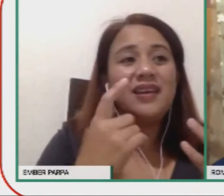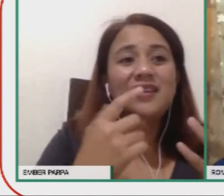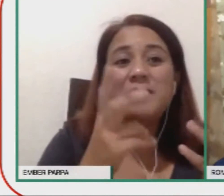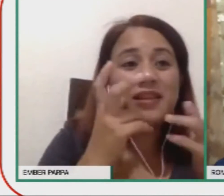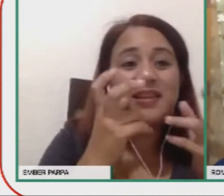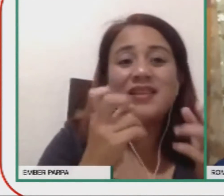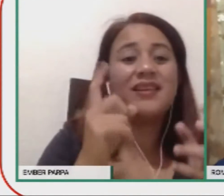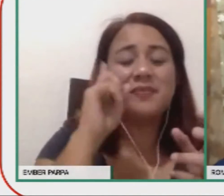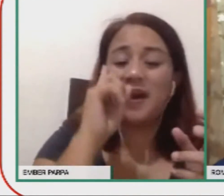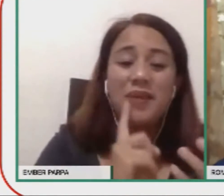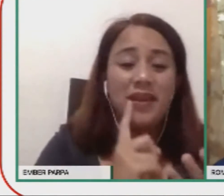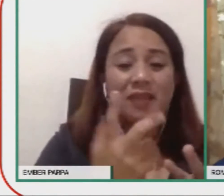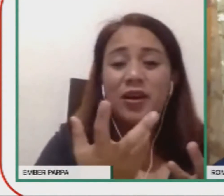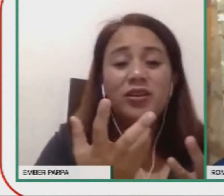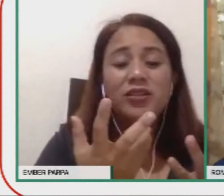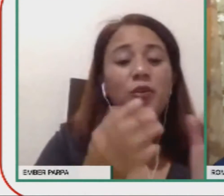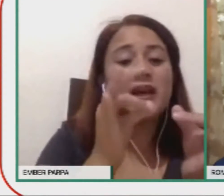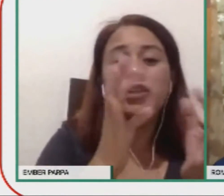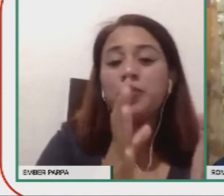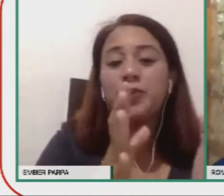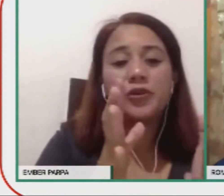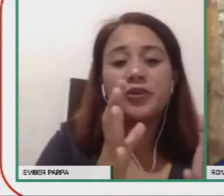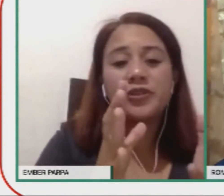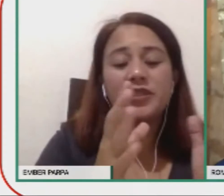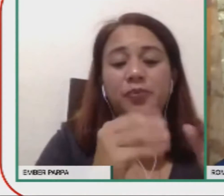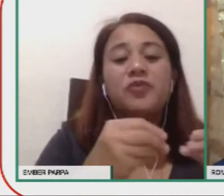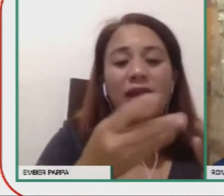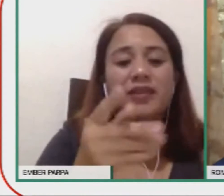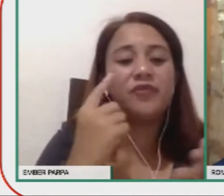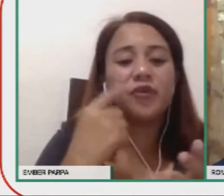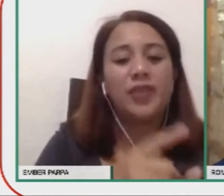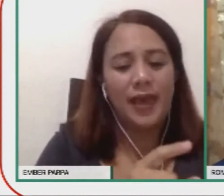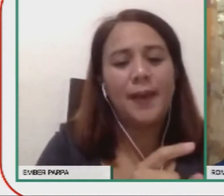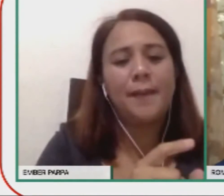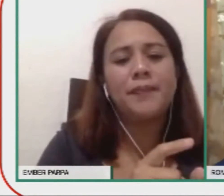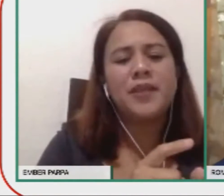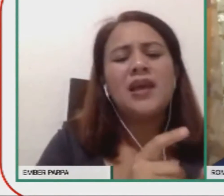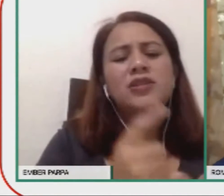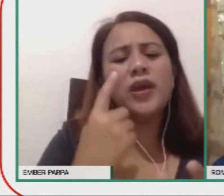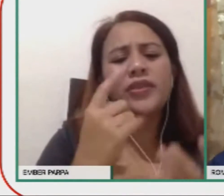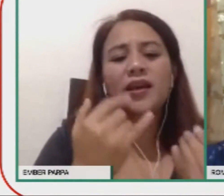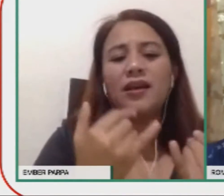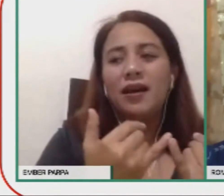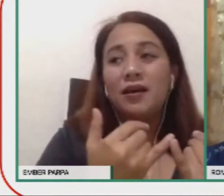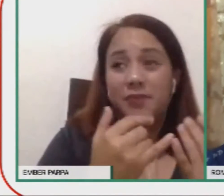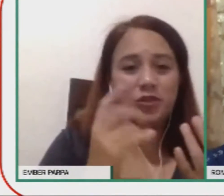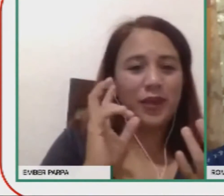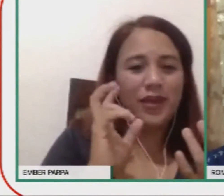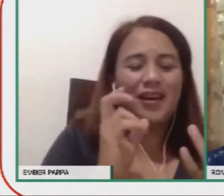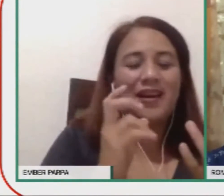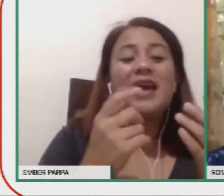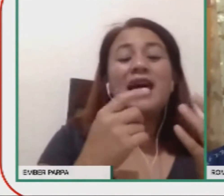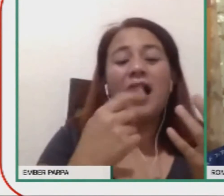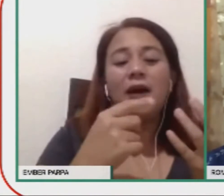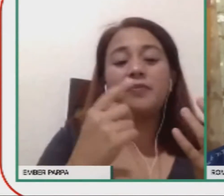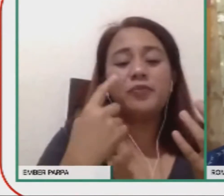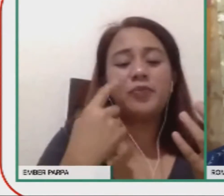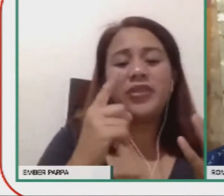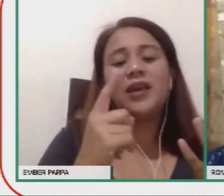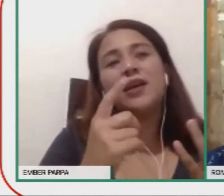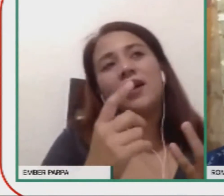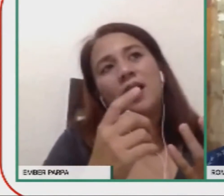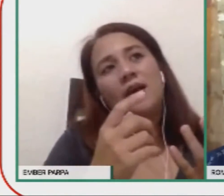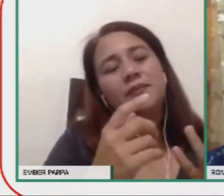hindi maririnig ng mga bingi because walang interpreters provided for them. So I think medyo I